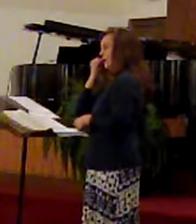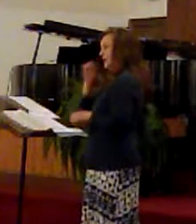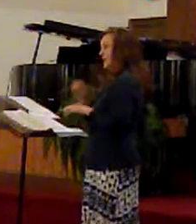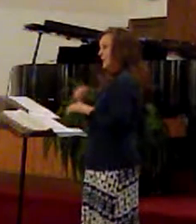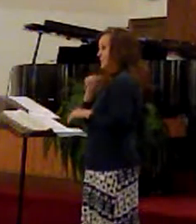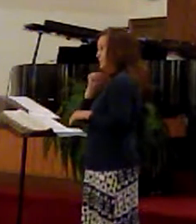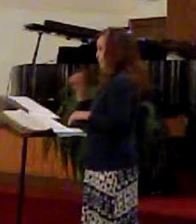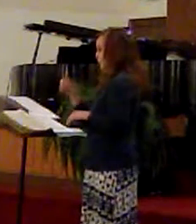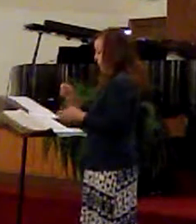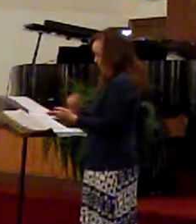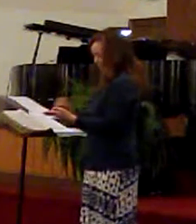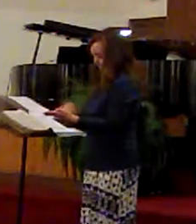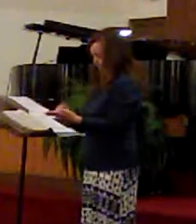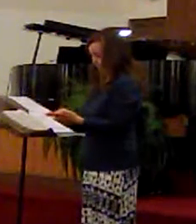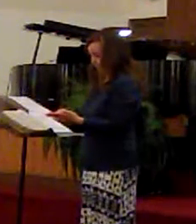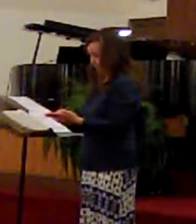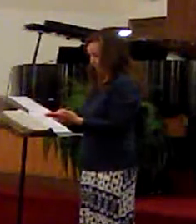Amen.